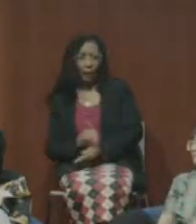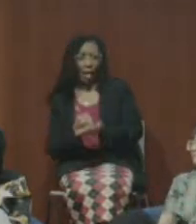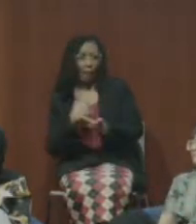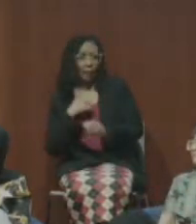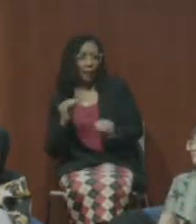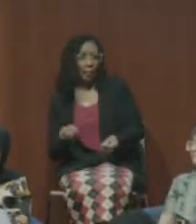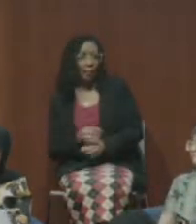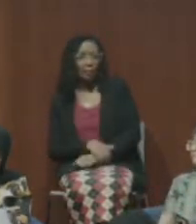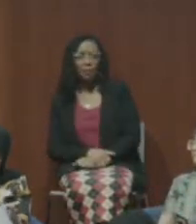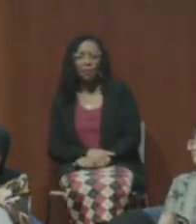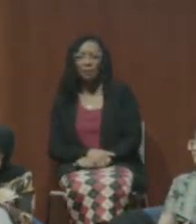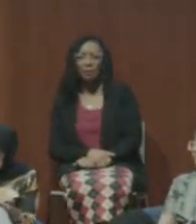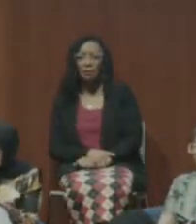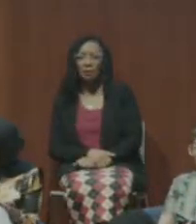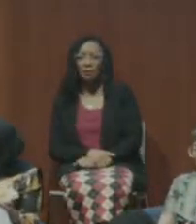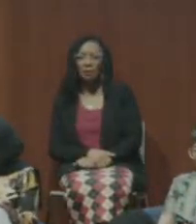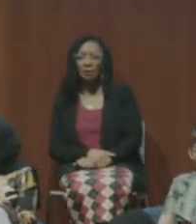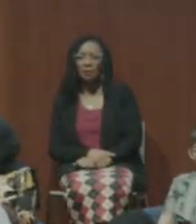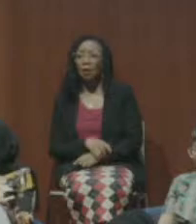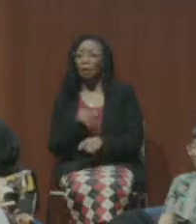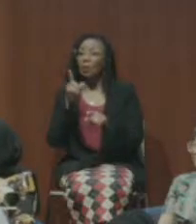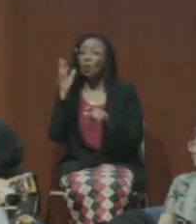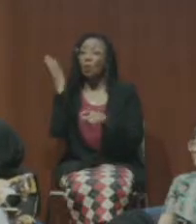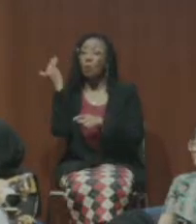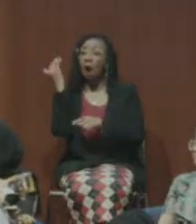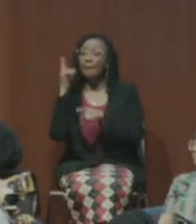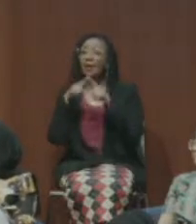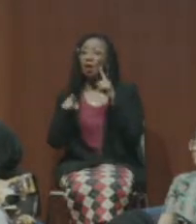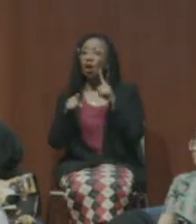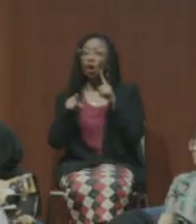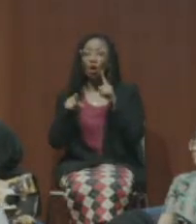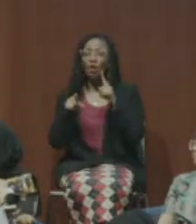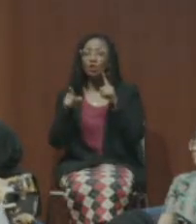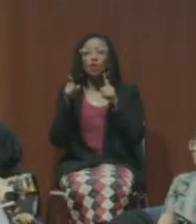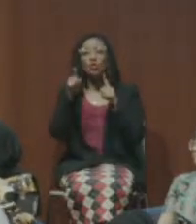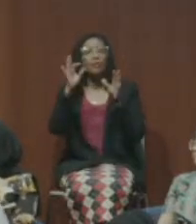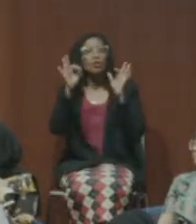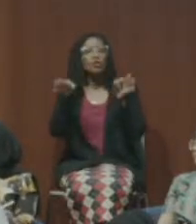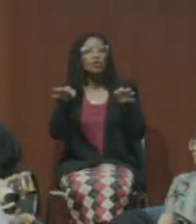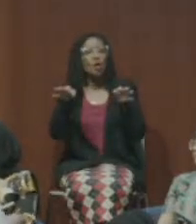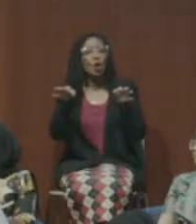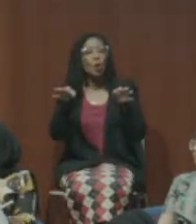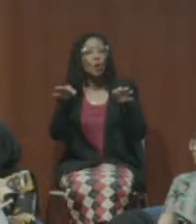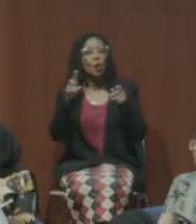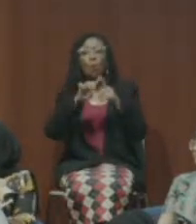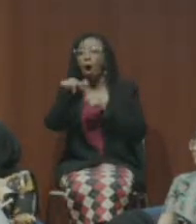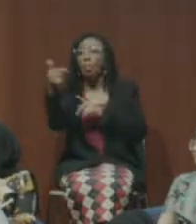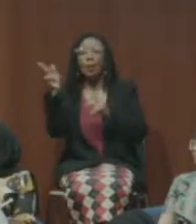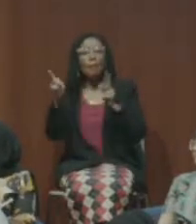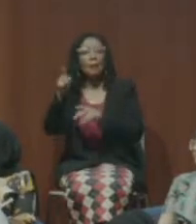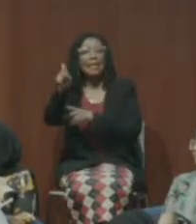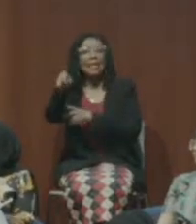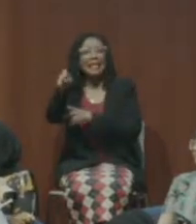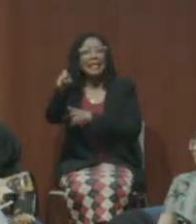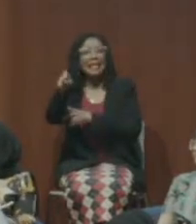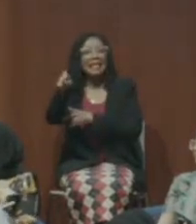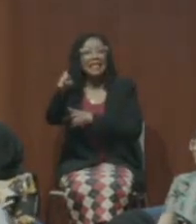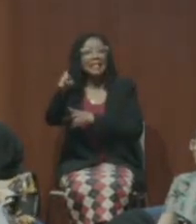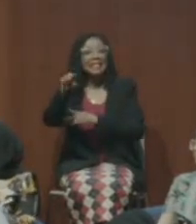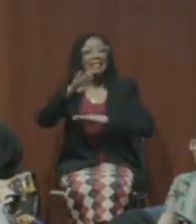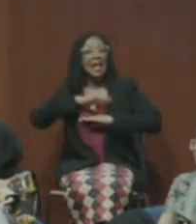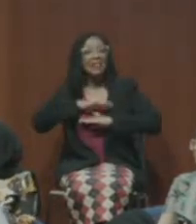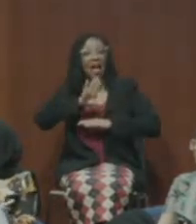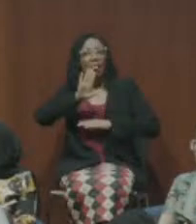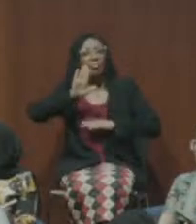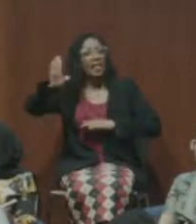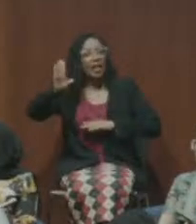helped. And that is because we determine what other people need to meet their